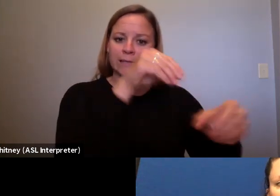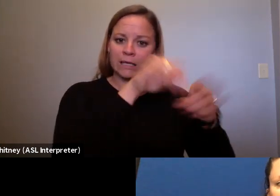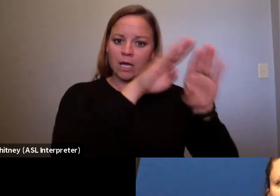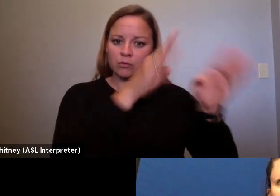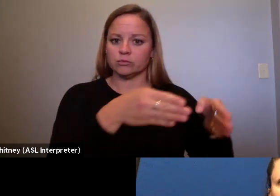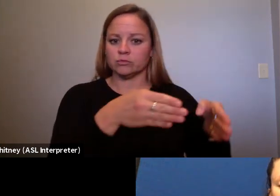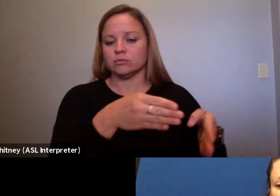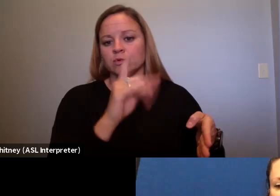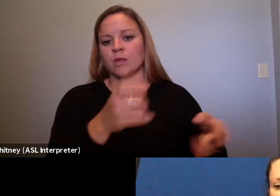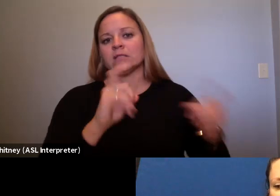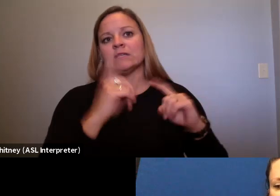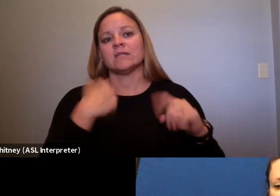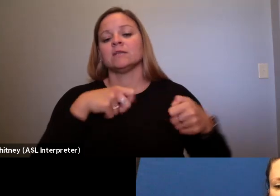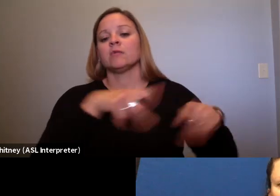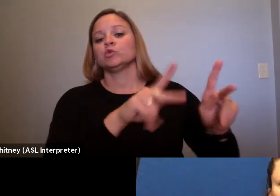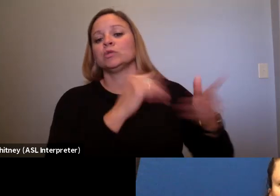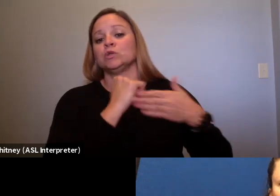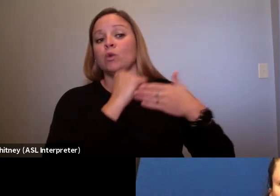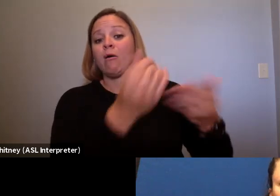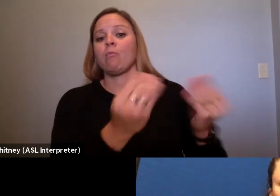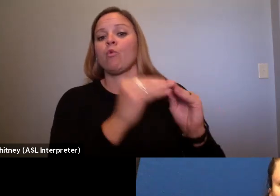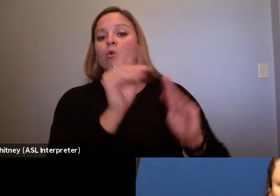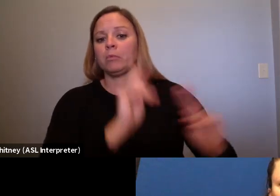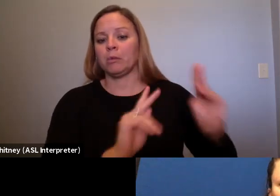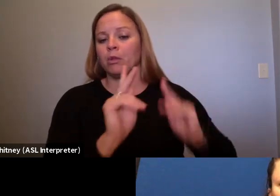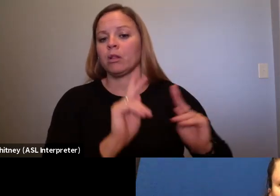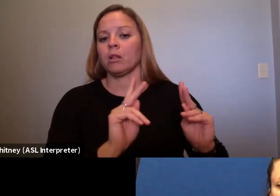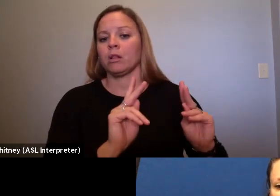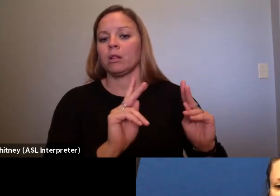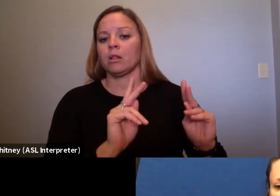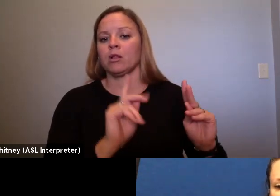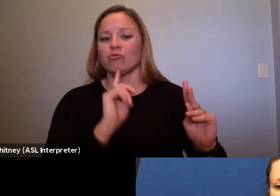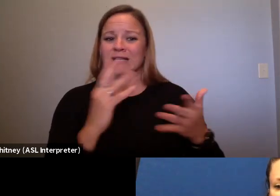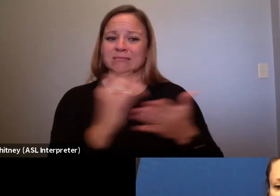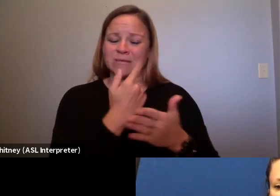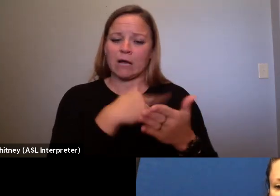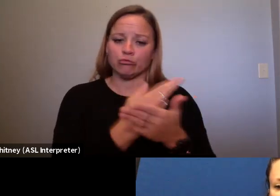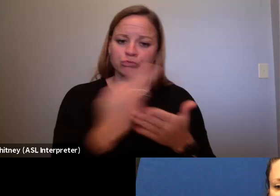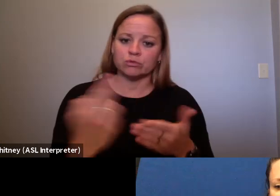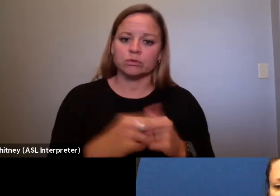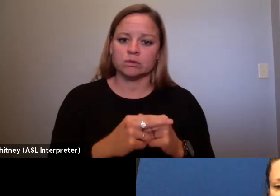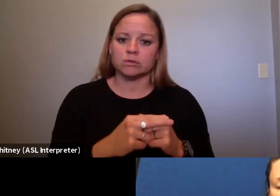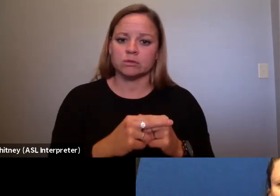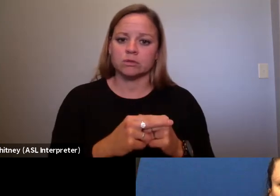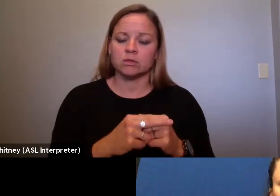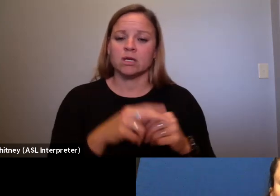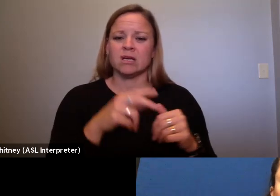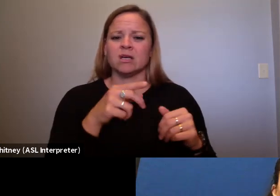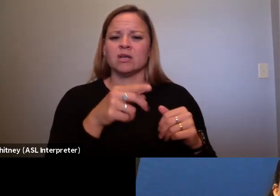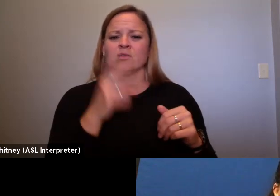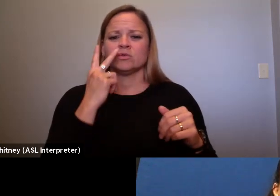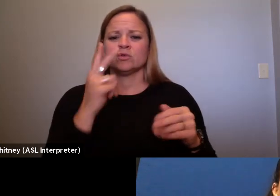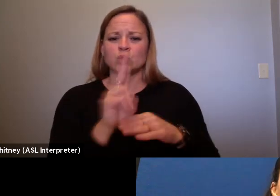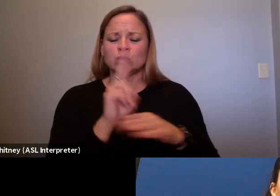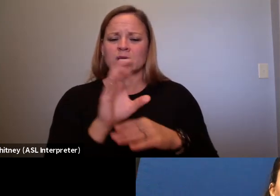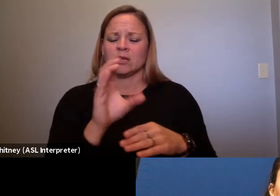is giving us the opportunity to help more people, to really leverage the resources that we have, using the core funding